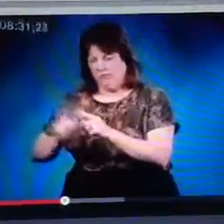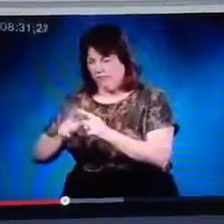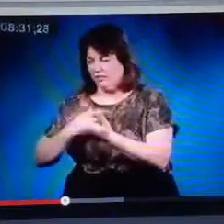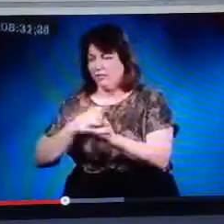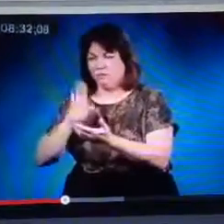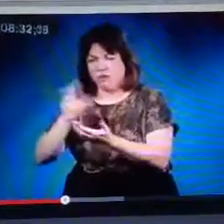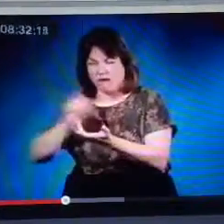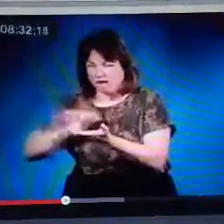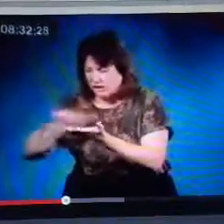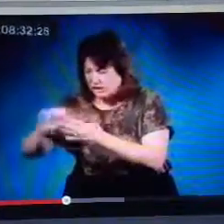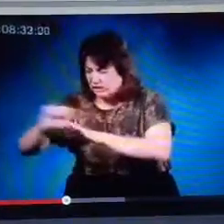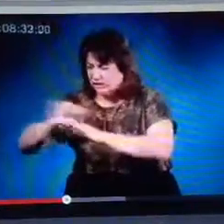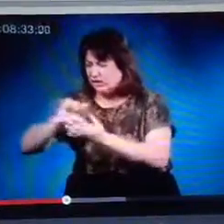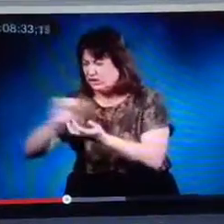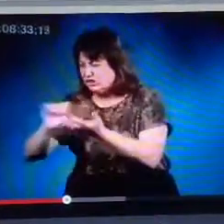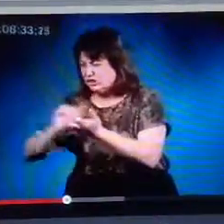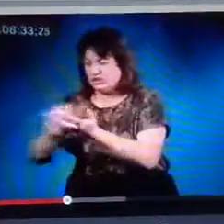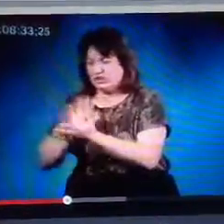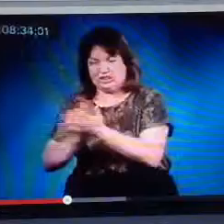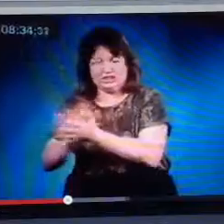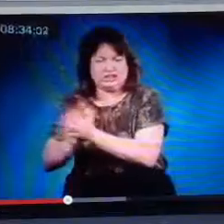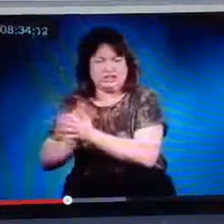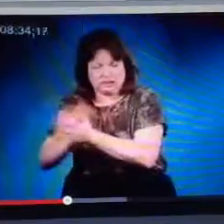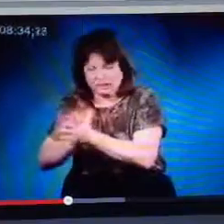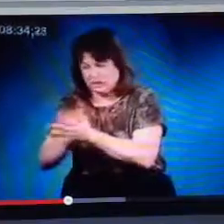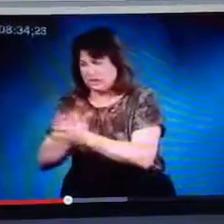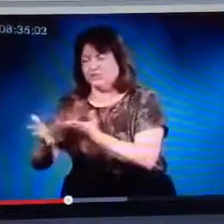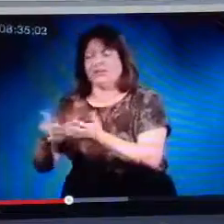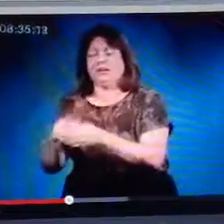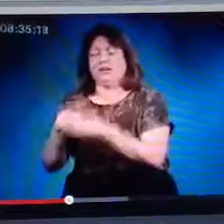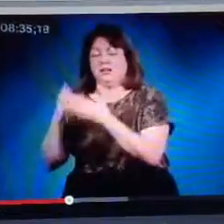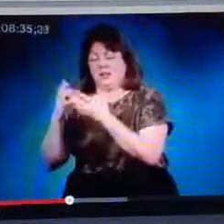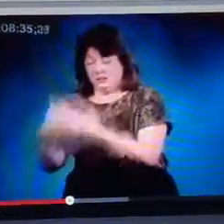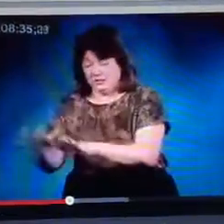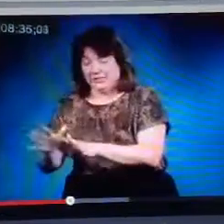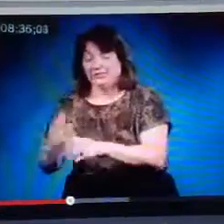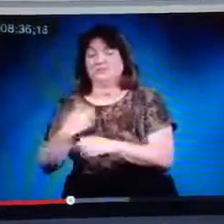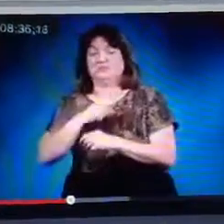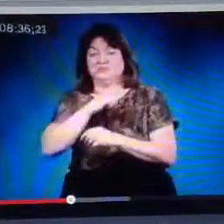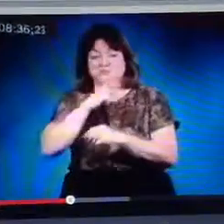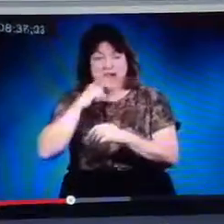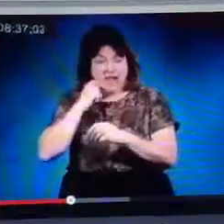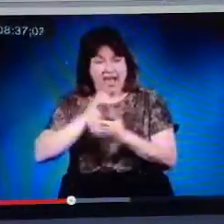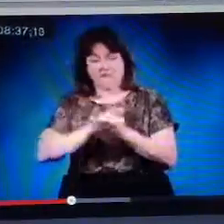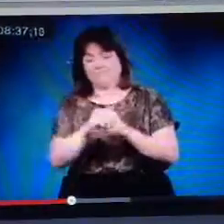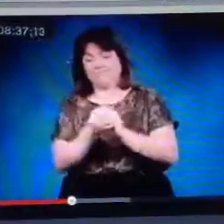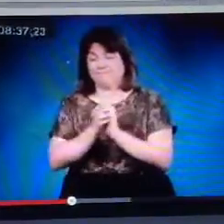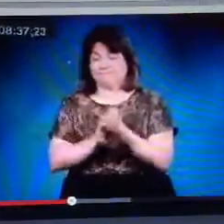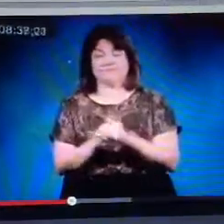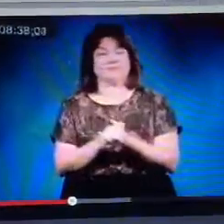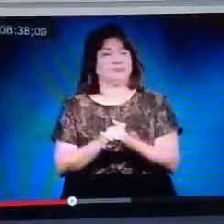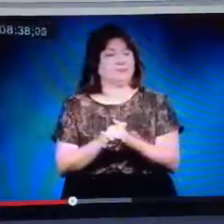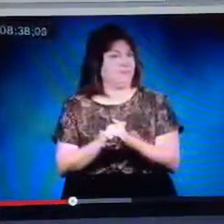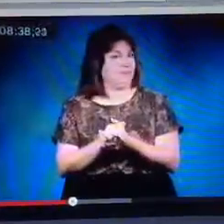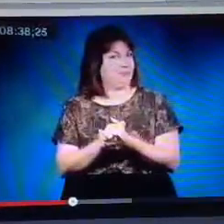some soap. I used a brush, and I'm scrubbing my hands. When I finished, I dried them